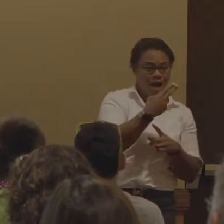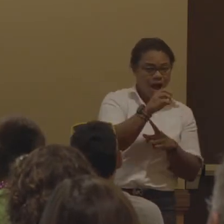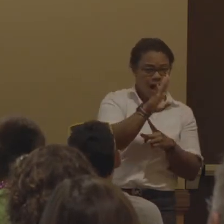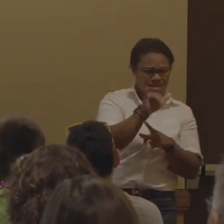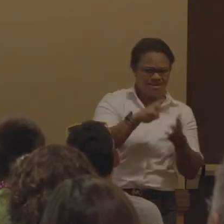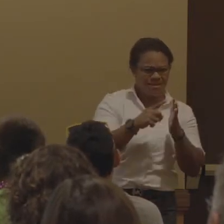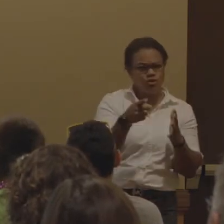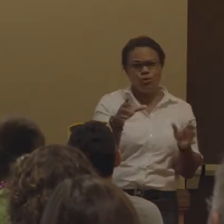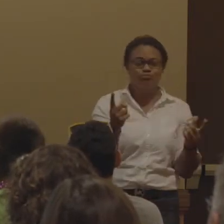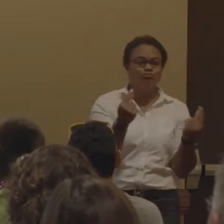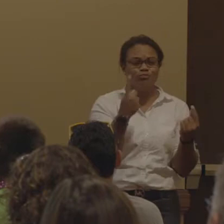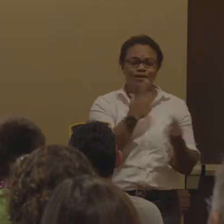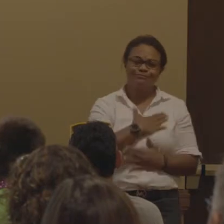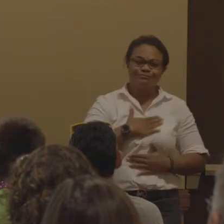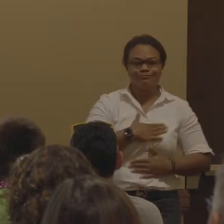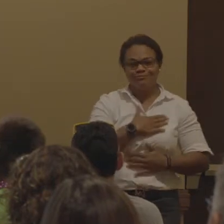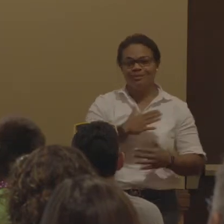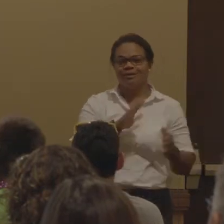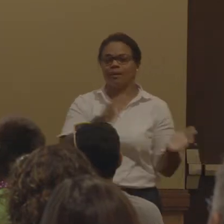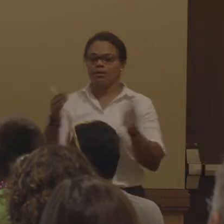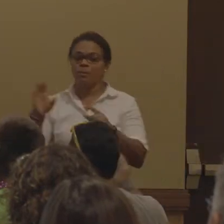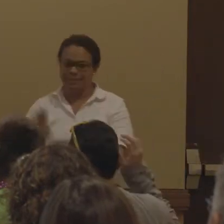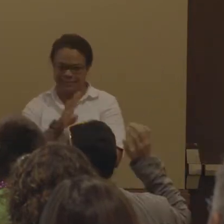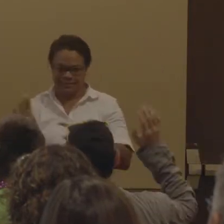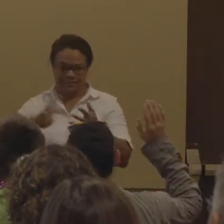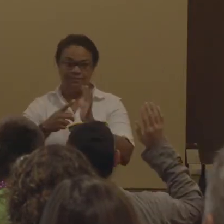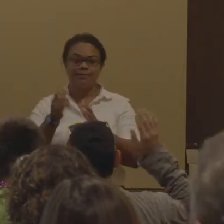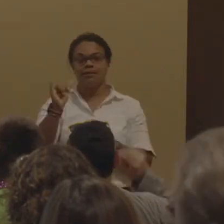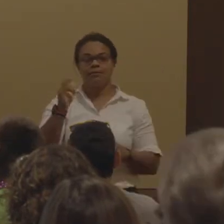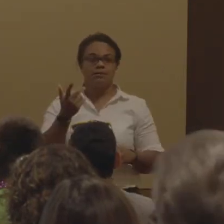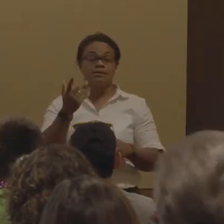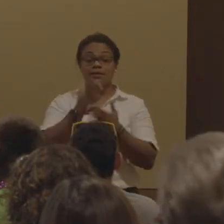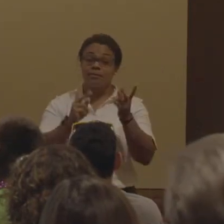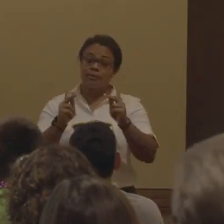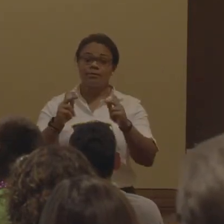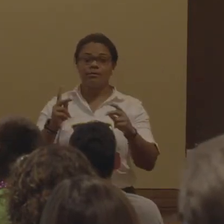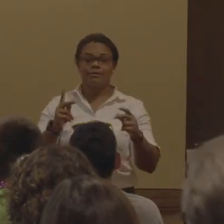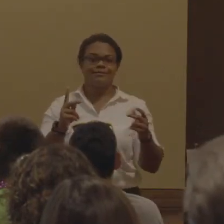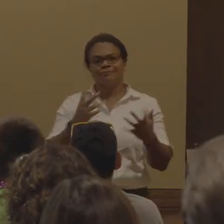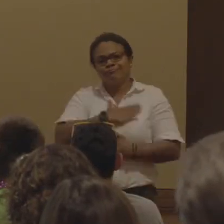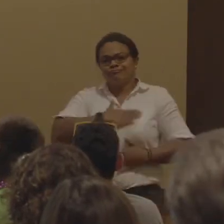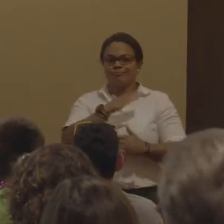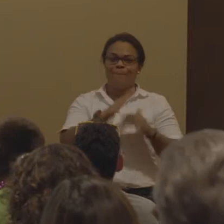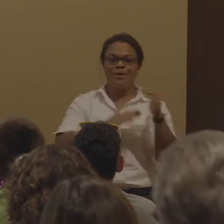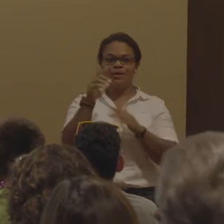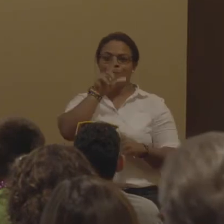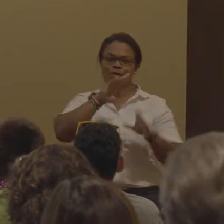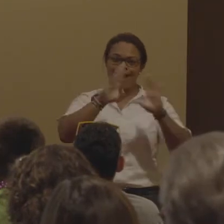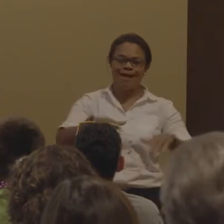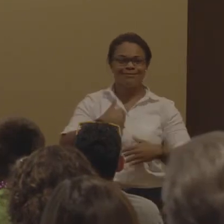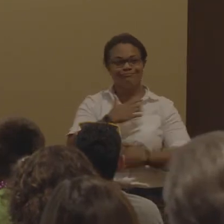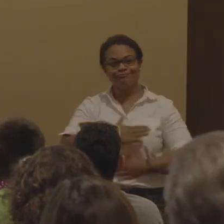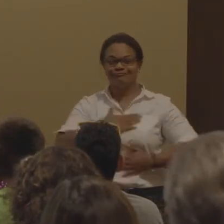And we do have a lot of individuals that come in as like, oh, I build birdhouses, I love